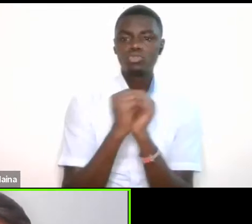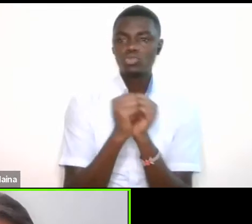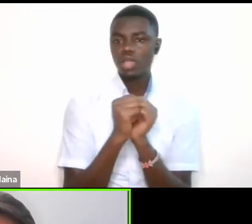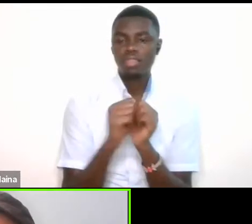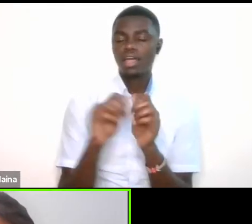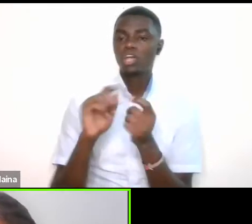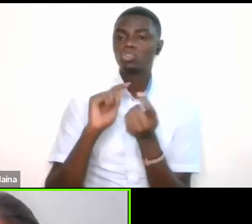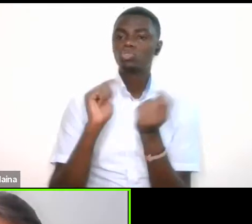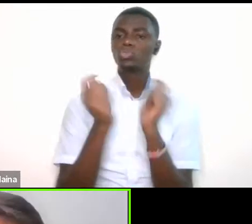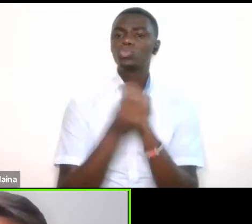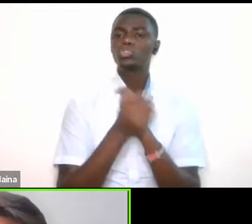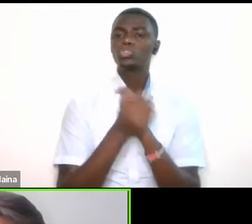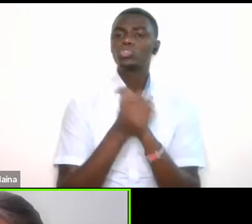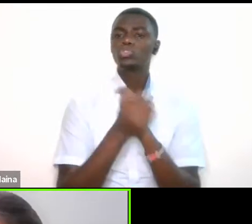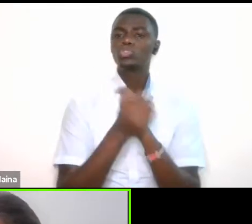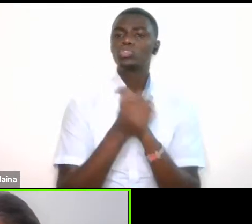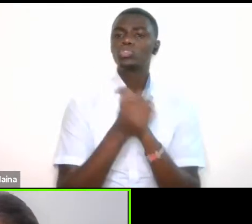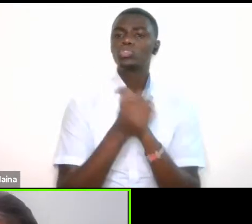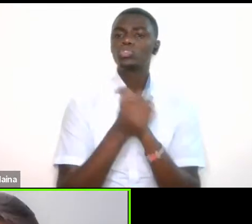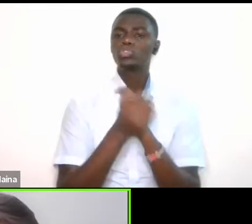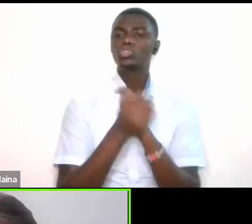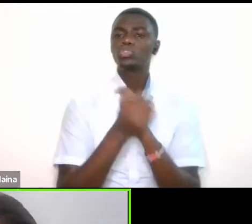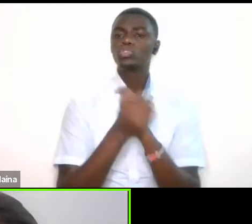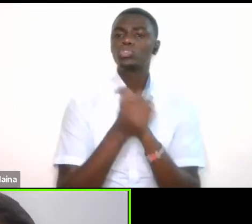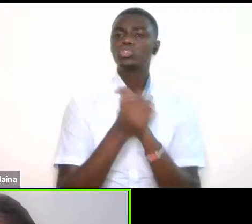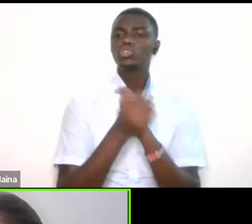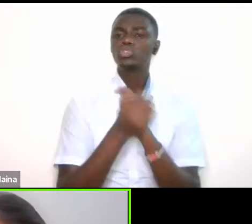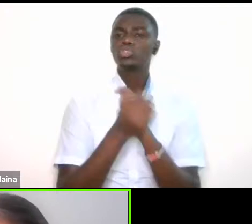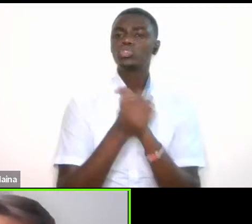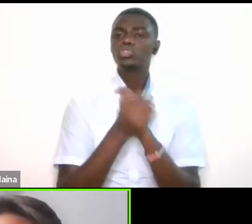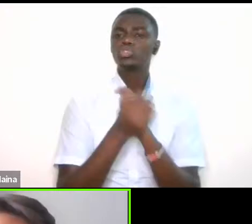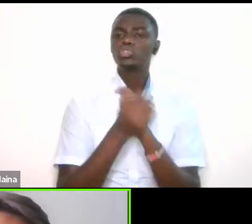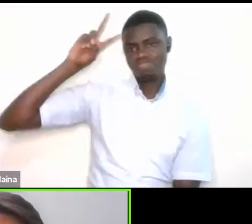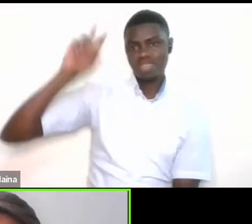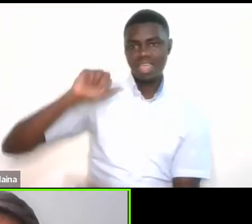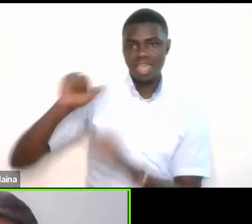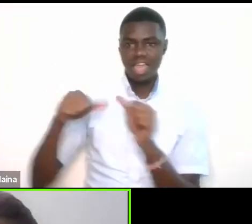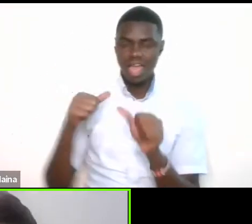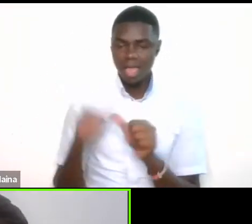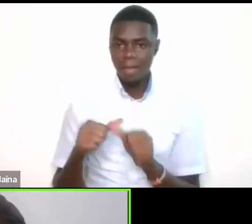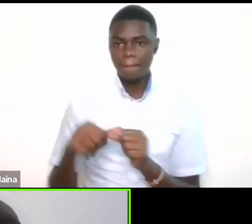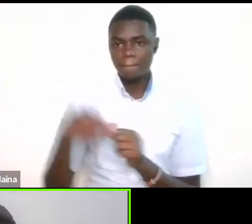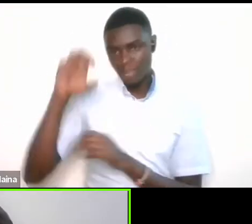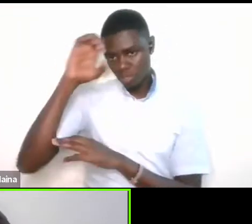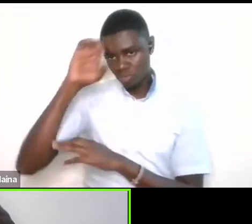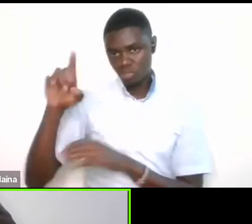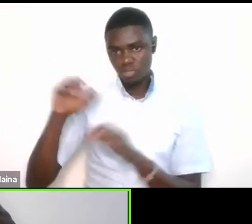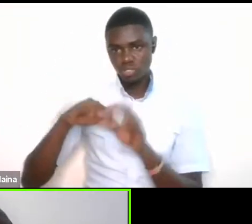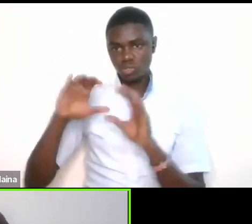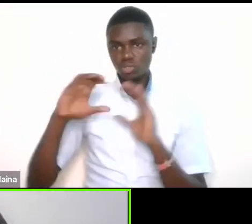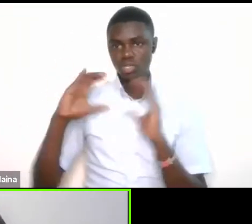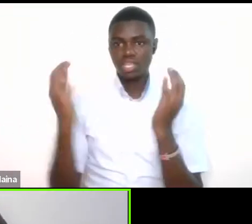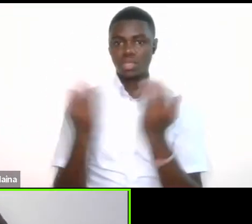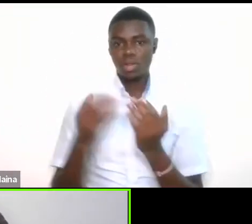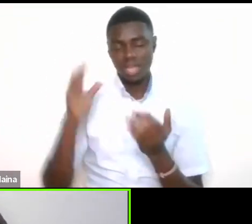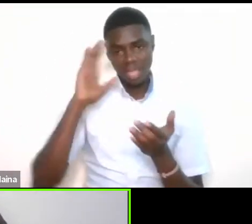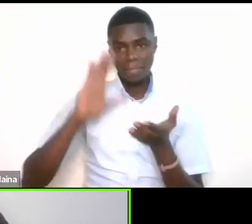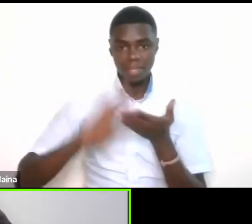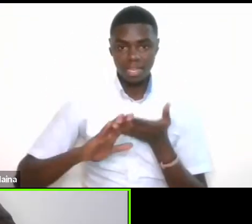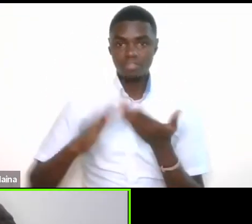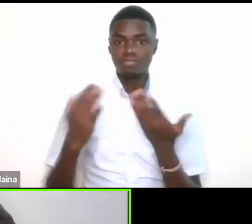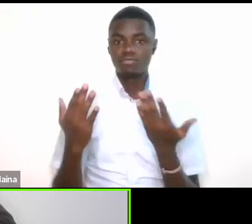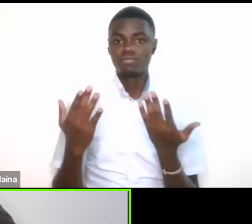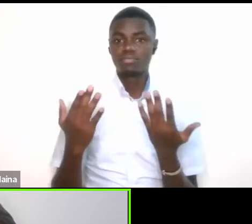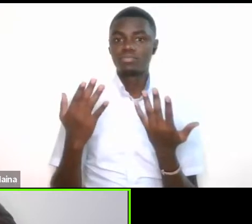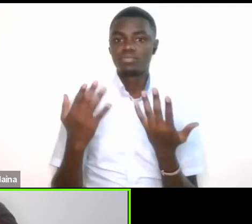mindset regarding education around the world. I believe it's a long-term journey, but we must start from some